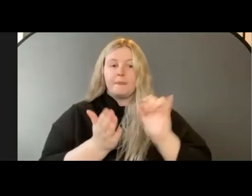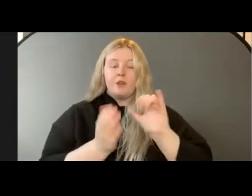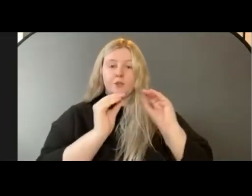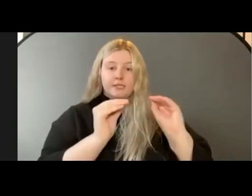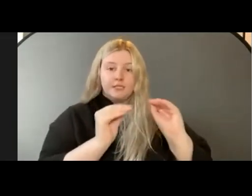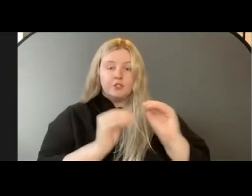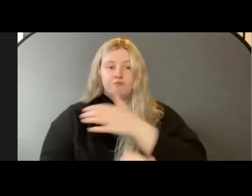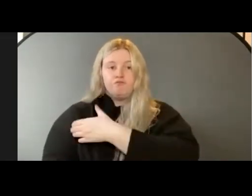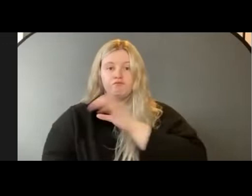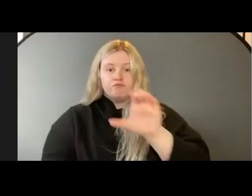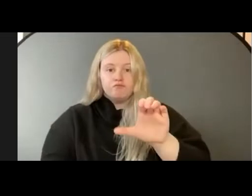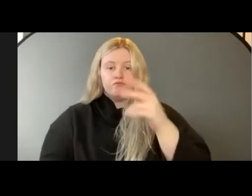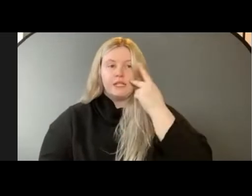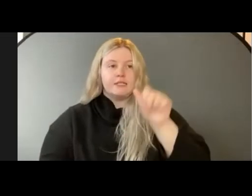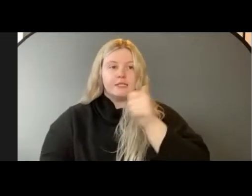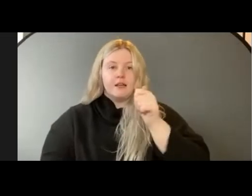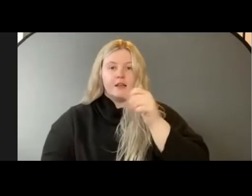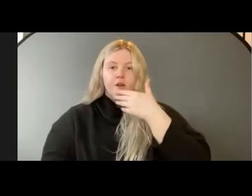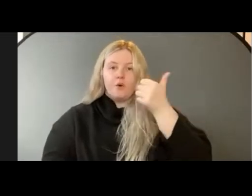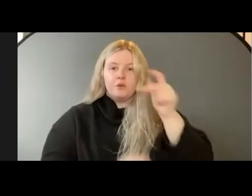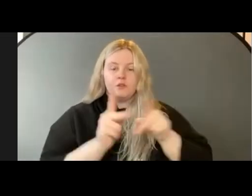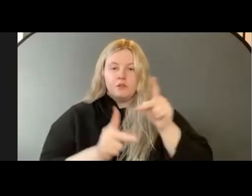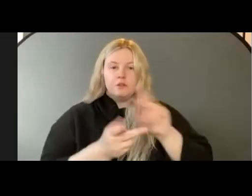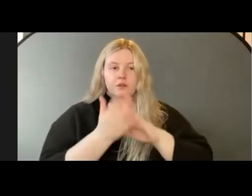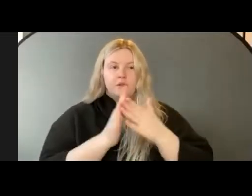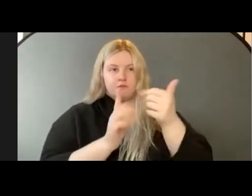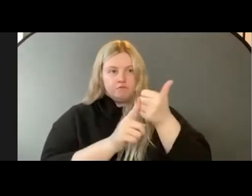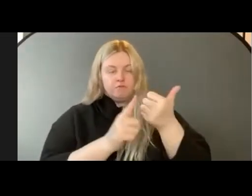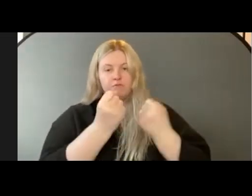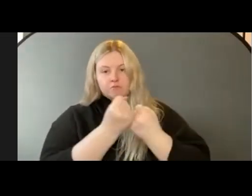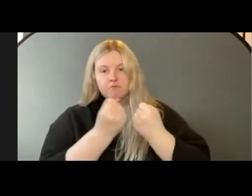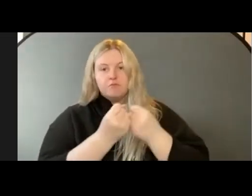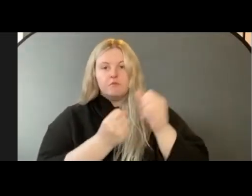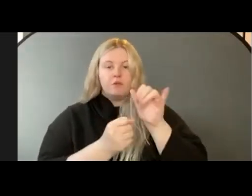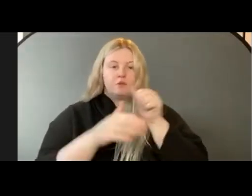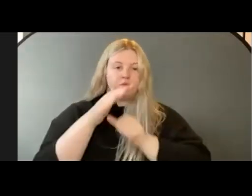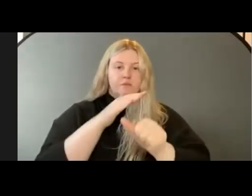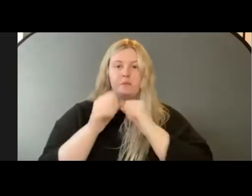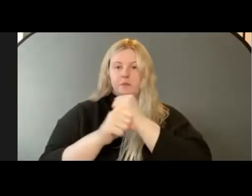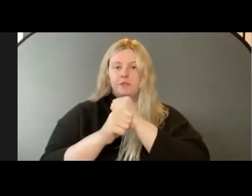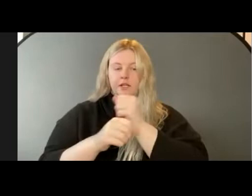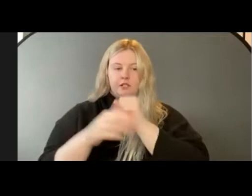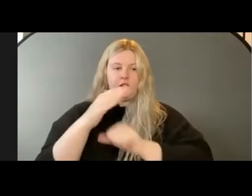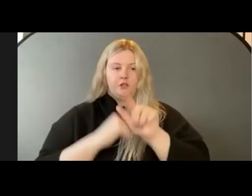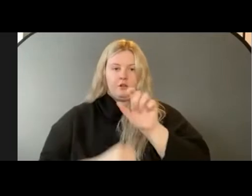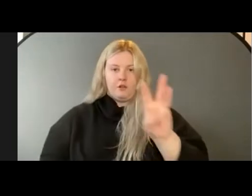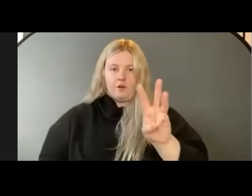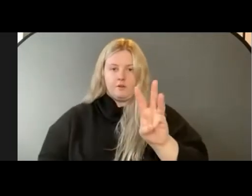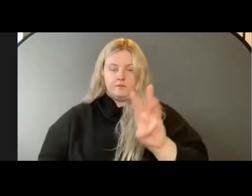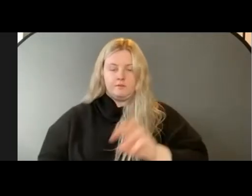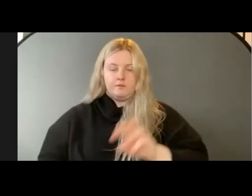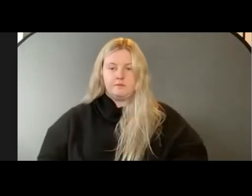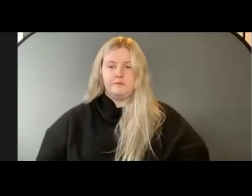older persons as right holders with binding protection under international law. And let's take a closer look at what it would have done for